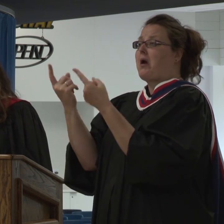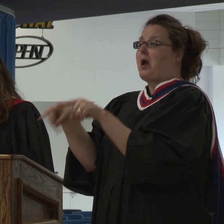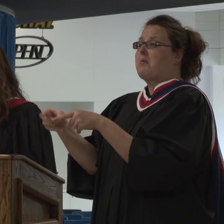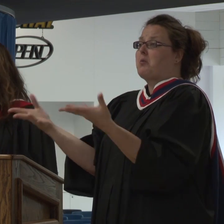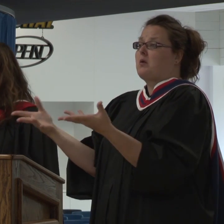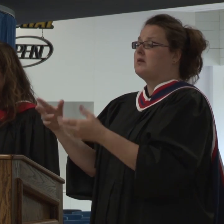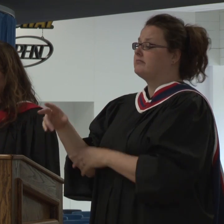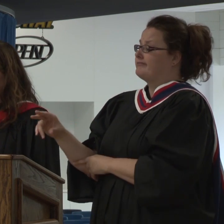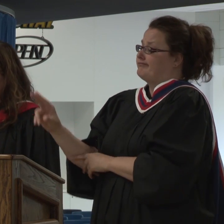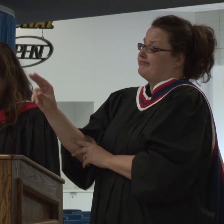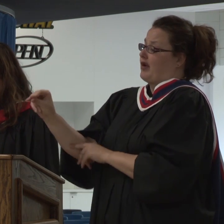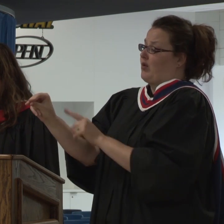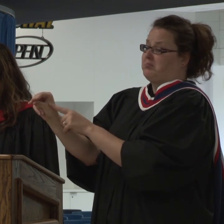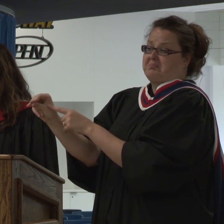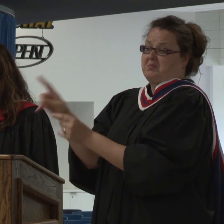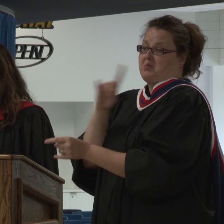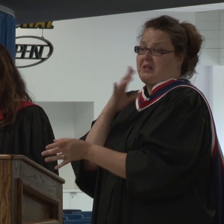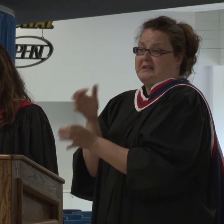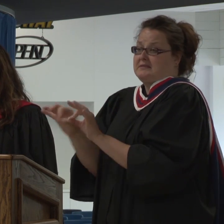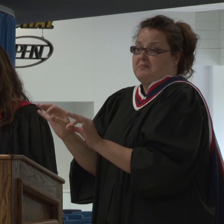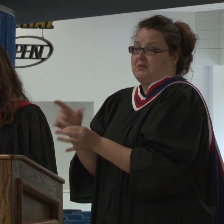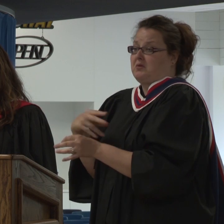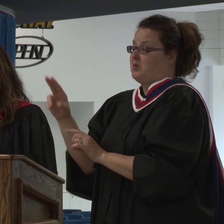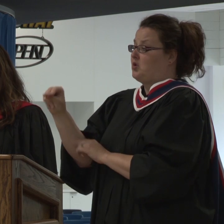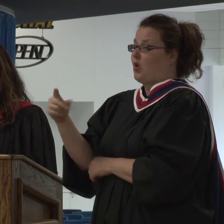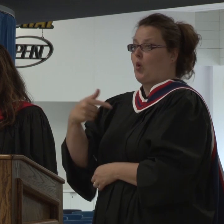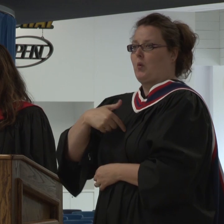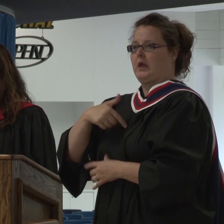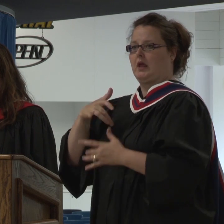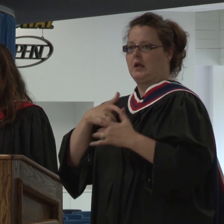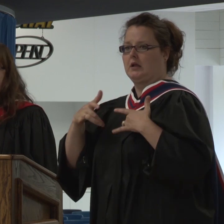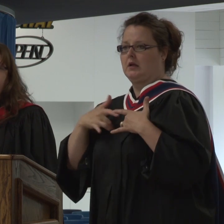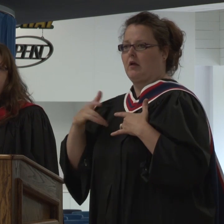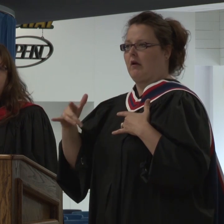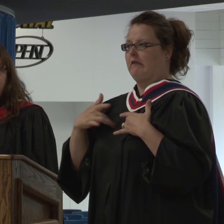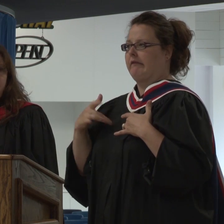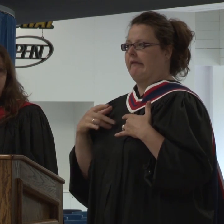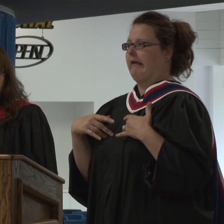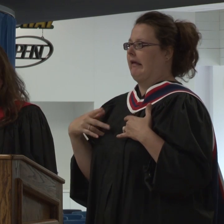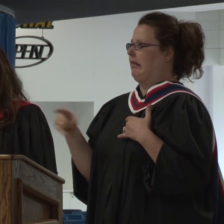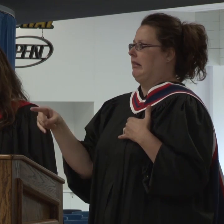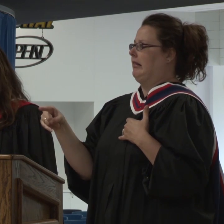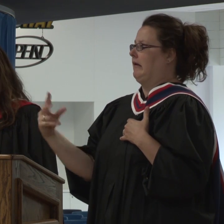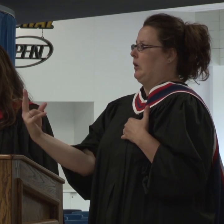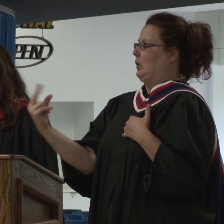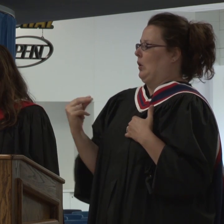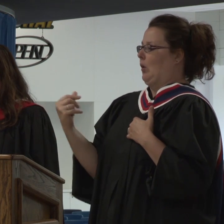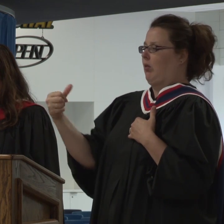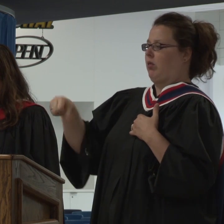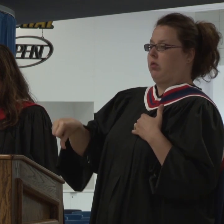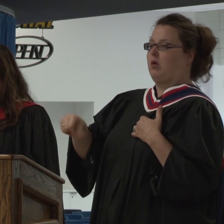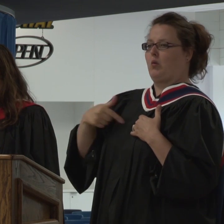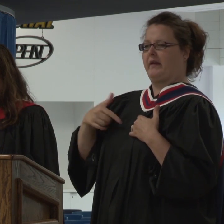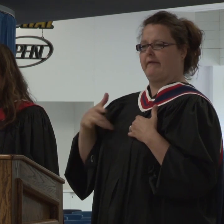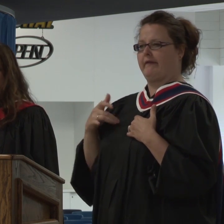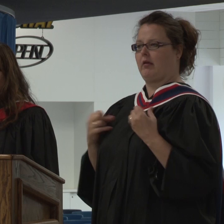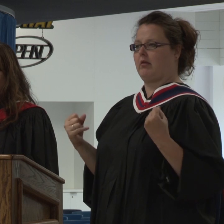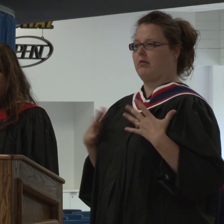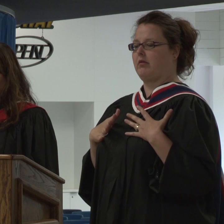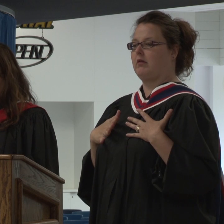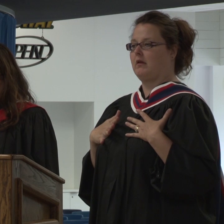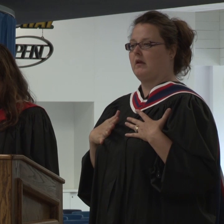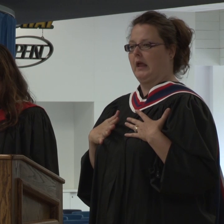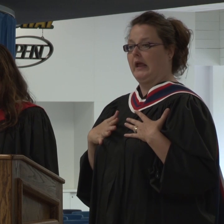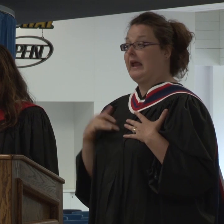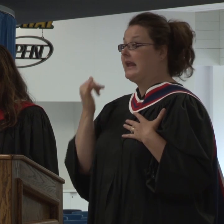is often simply the word no. We pay far too much attention to the fear of hearing no, and we reflect on it as a